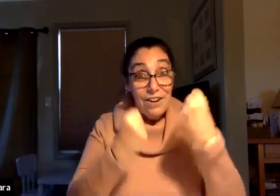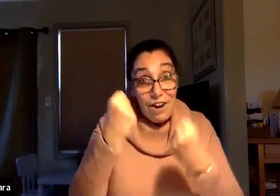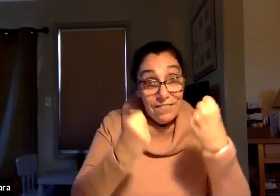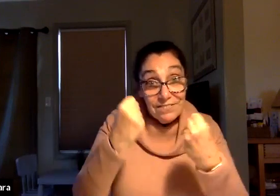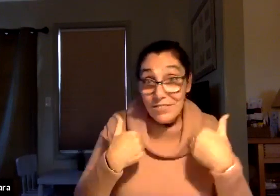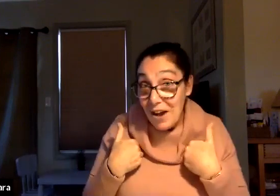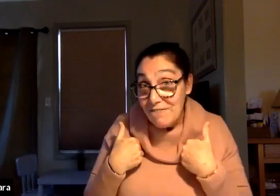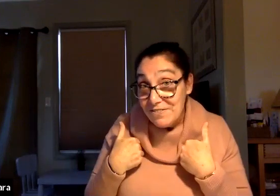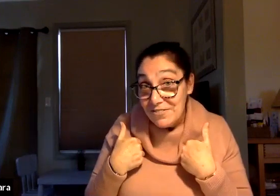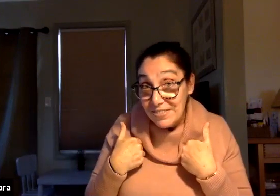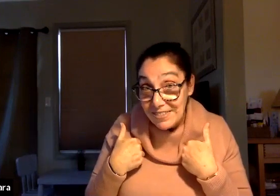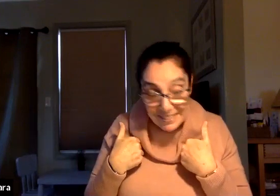Car, have.